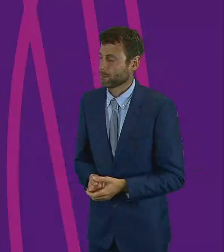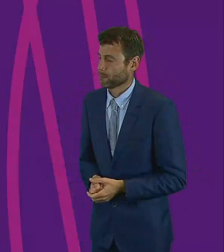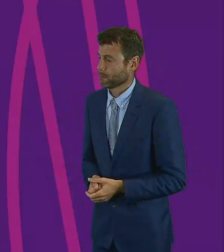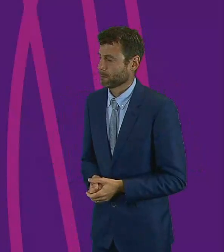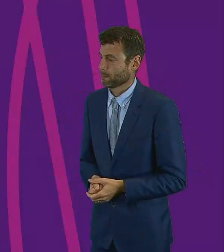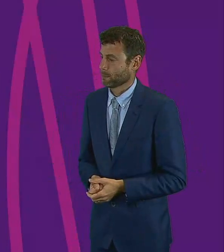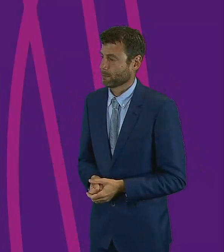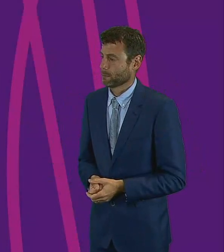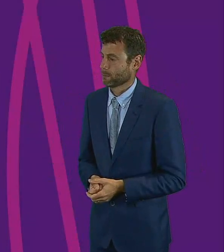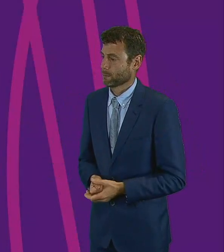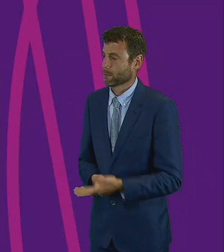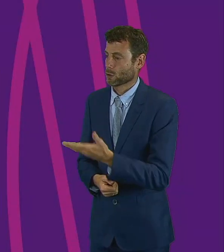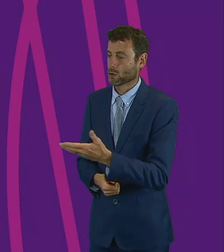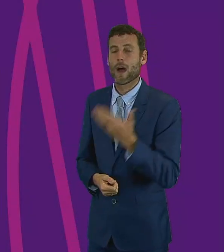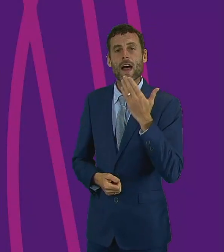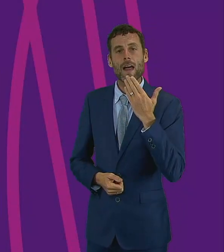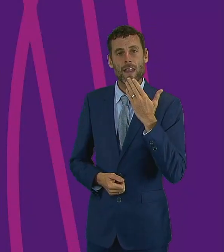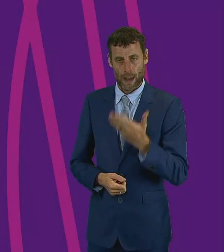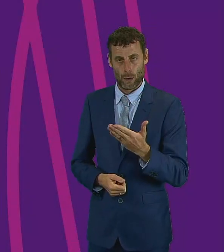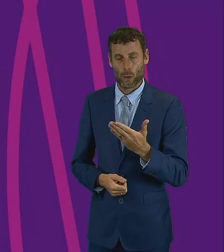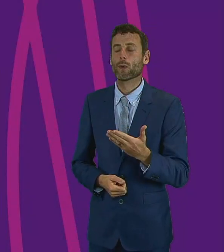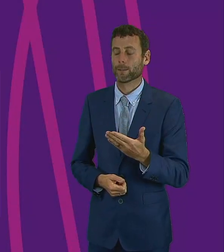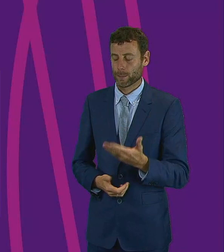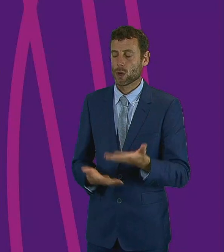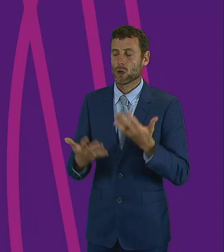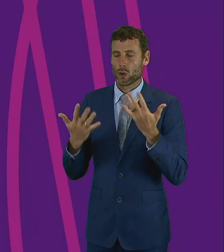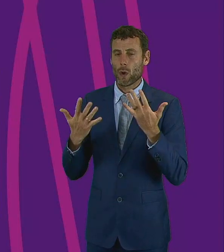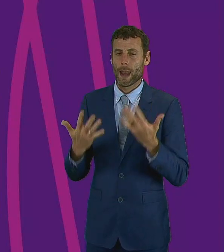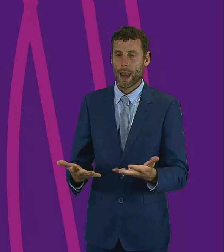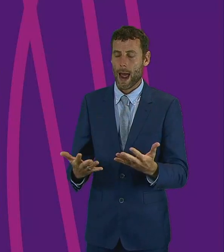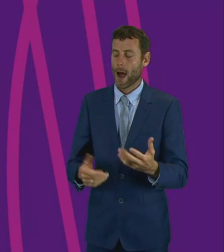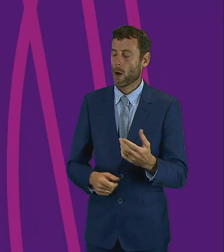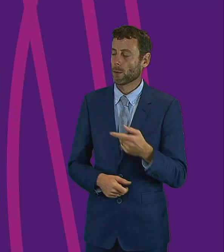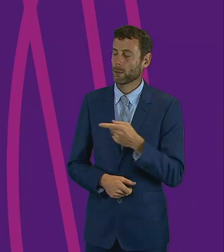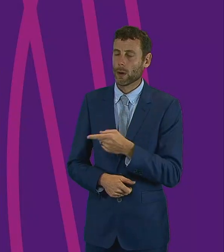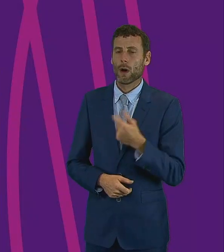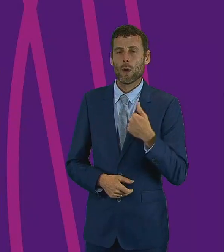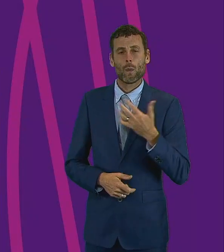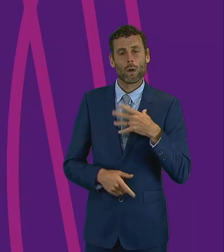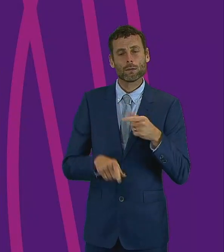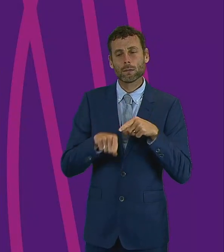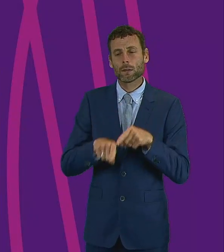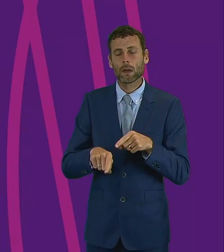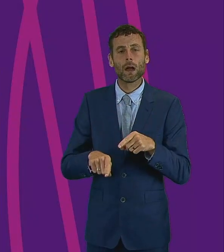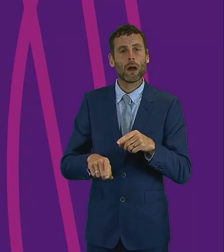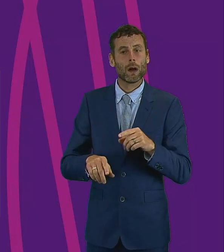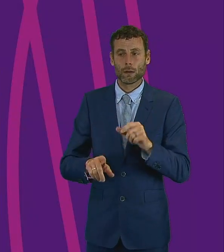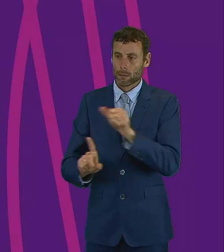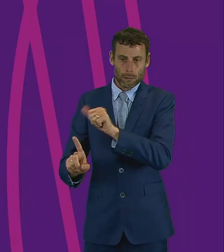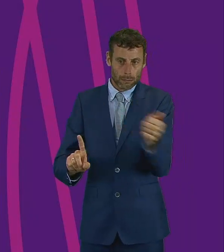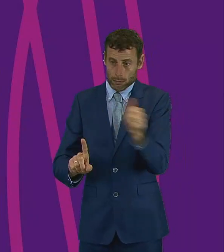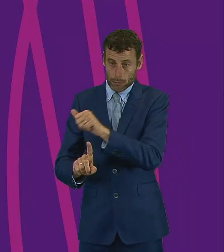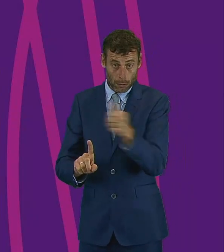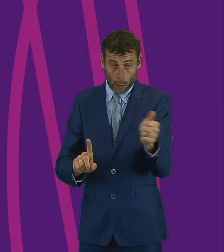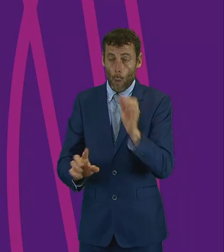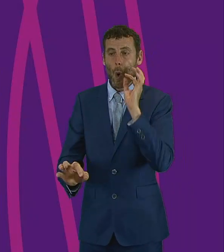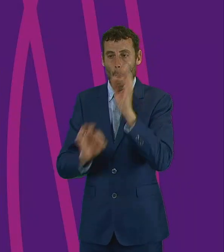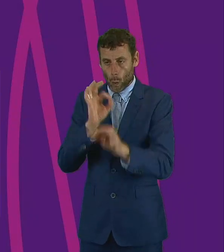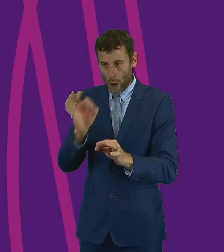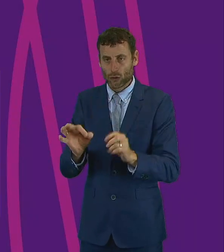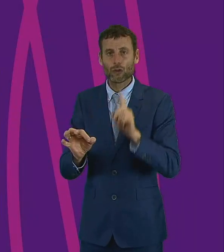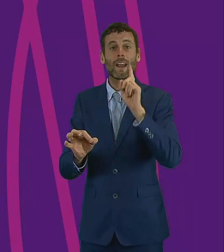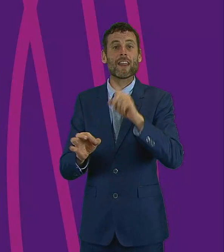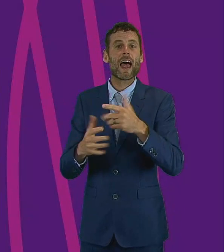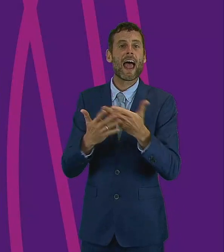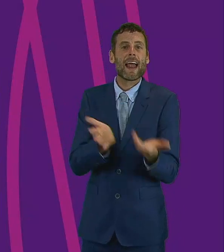Thank you. I would just remind members that we're sticking to the format where all supplementaries to the First Minister will be asked at the end of all the questions. That is